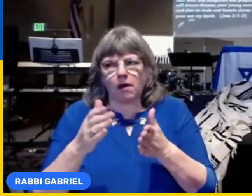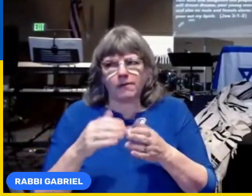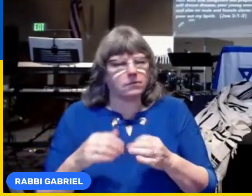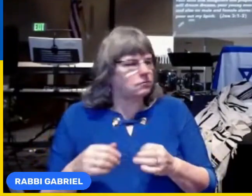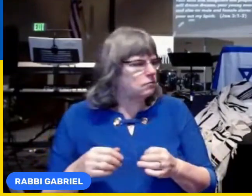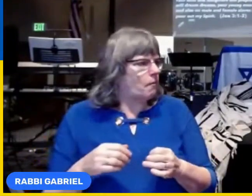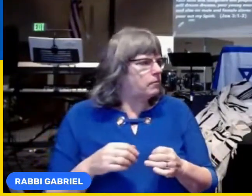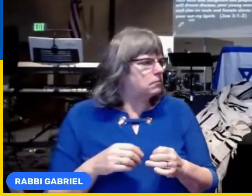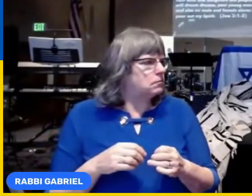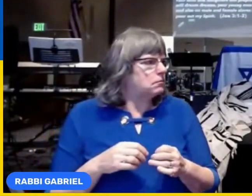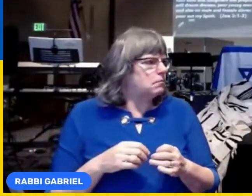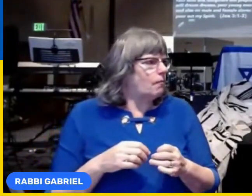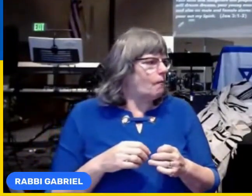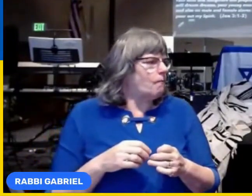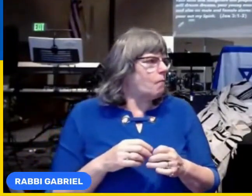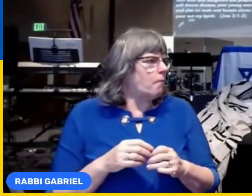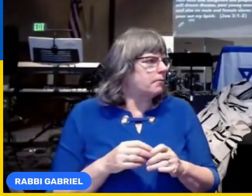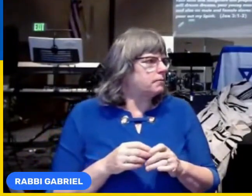like for example,